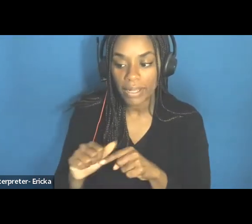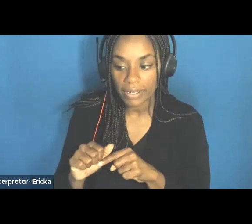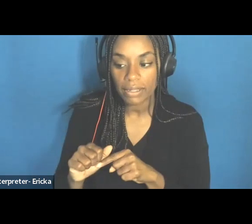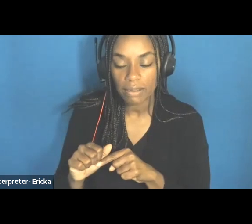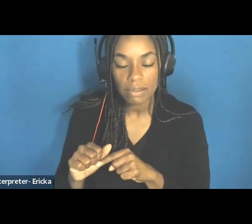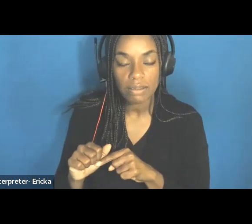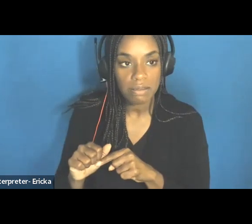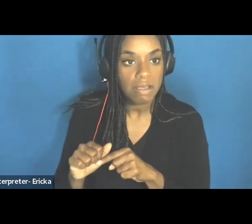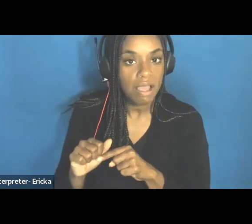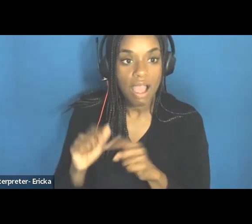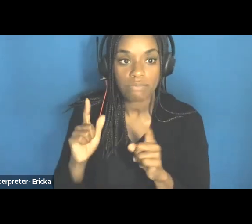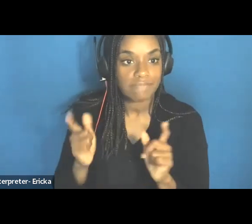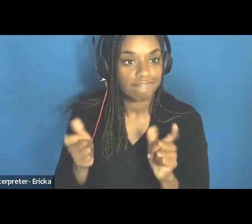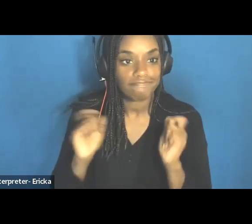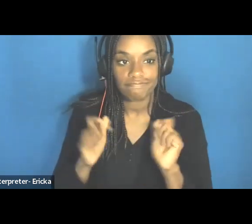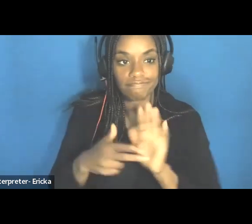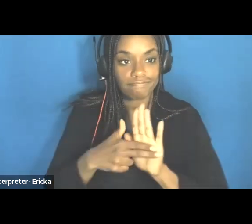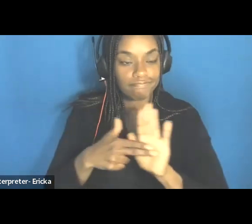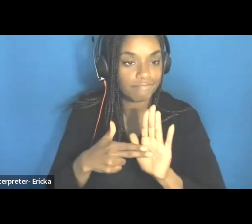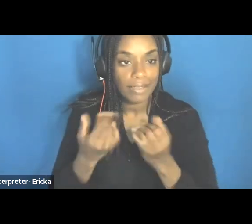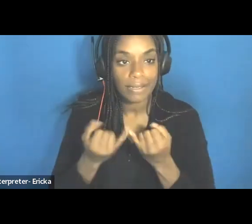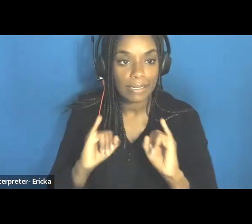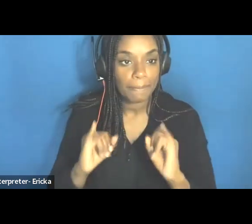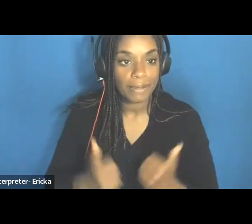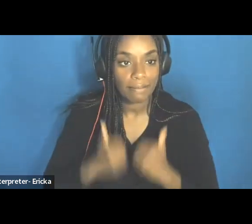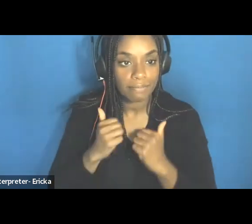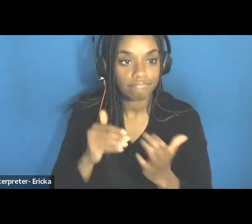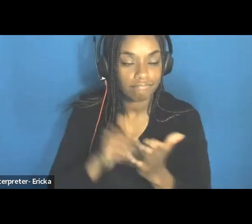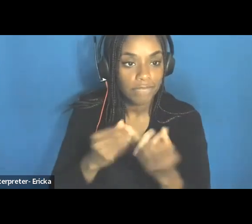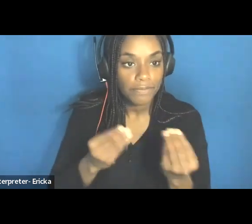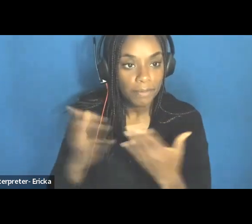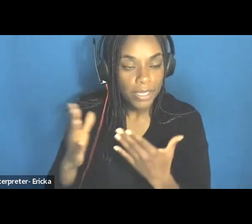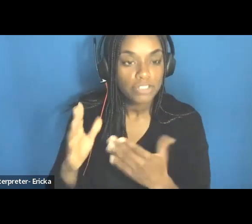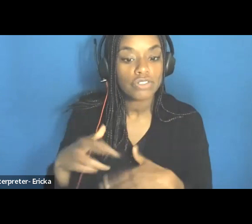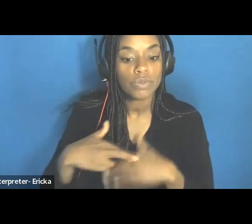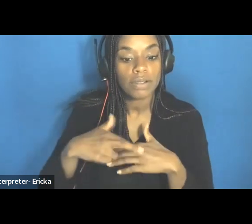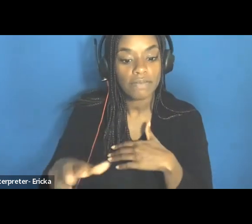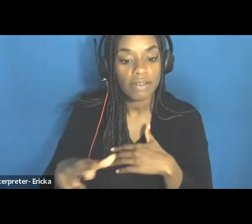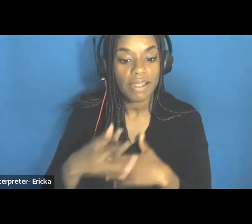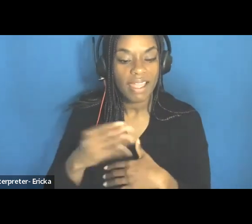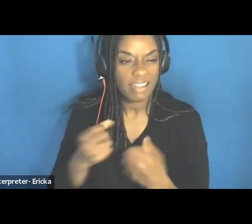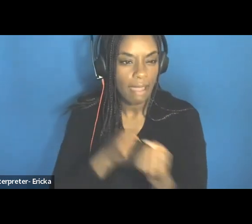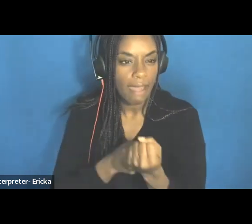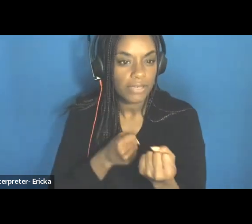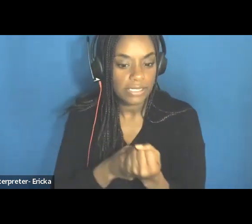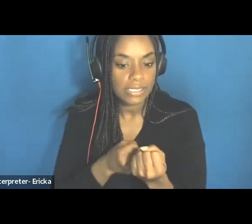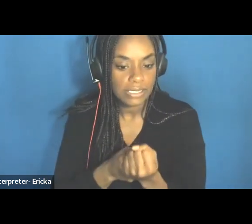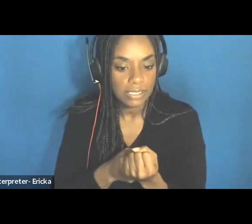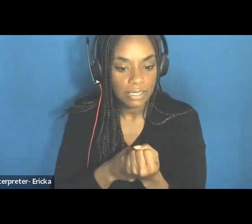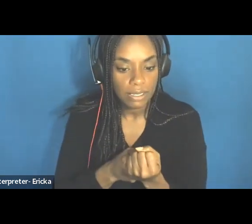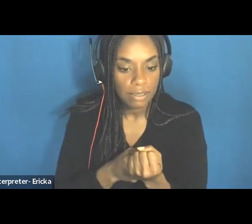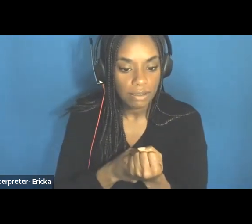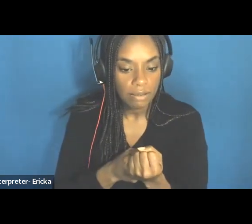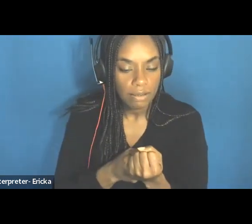an independent living specialist. Did information referral and advocacy were my primary areas. But as all IL specialists, we